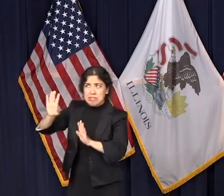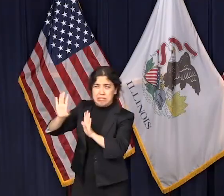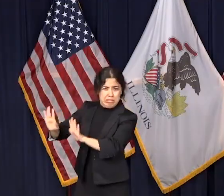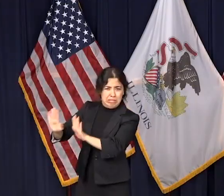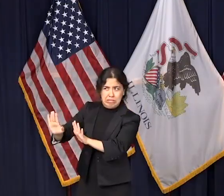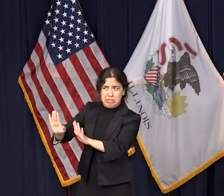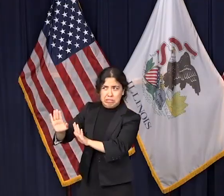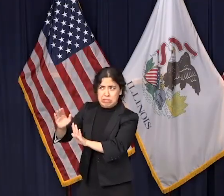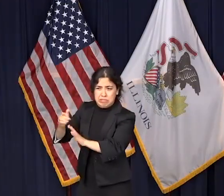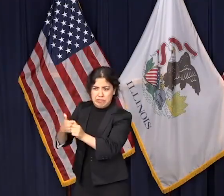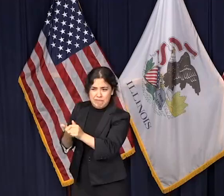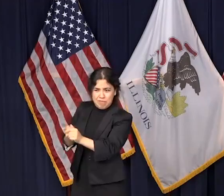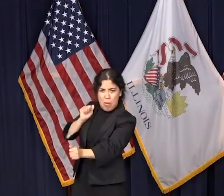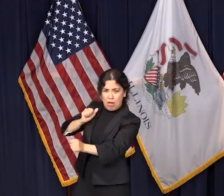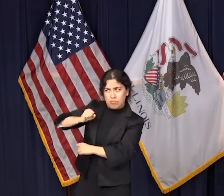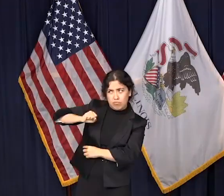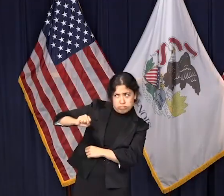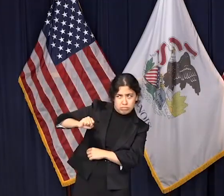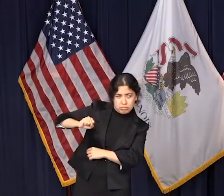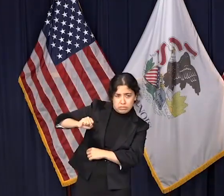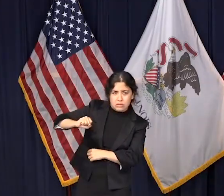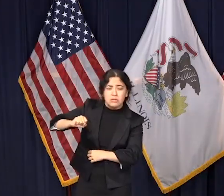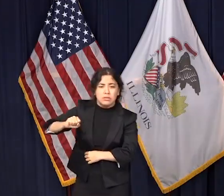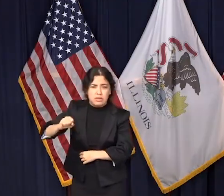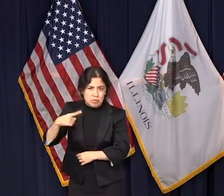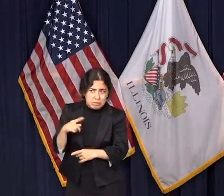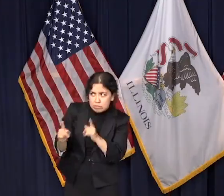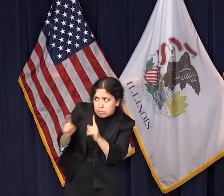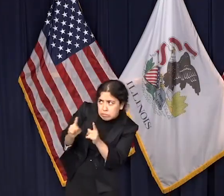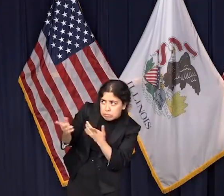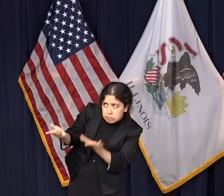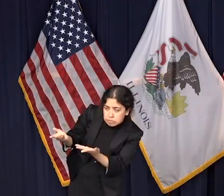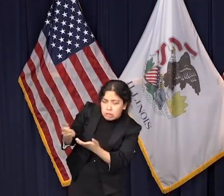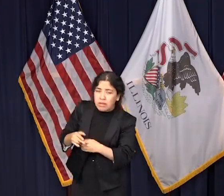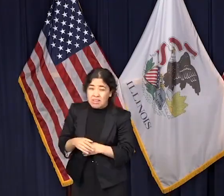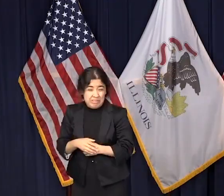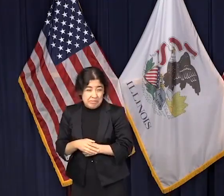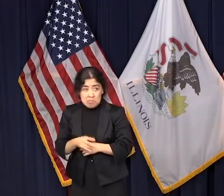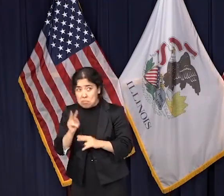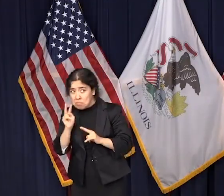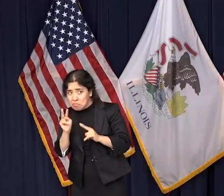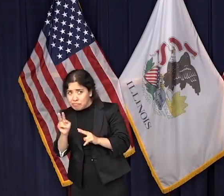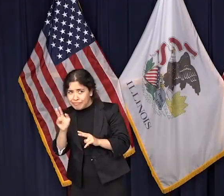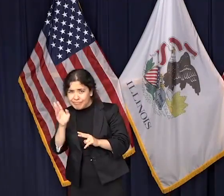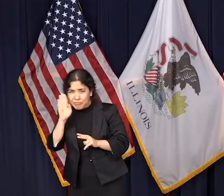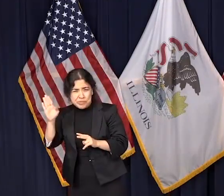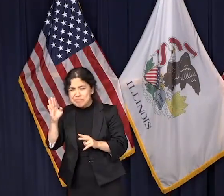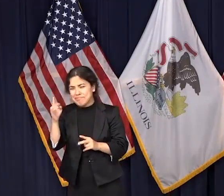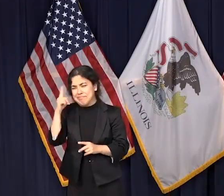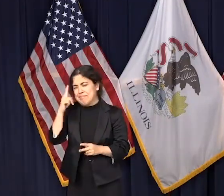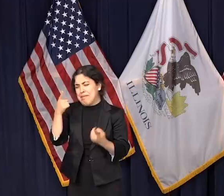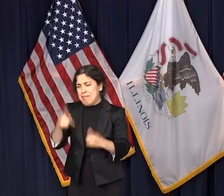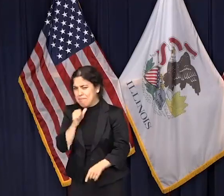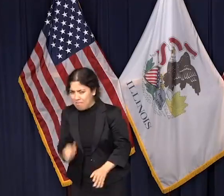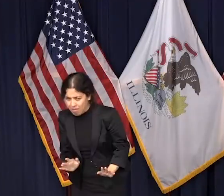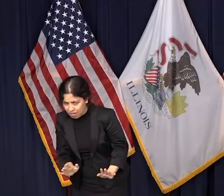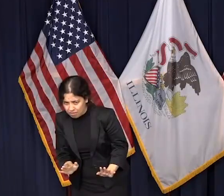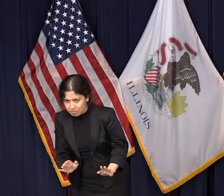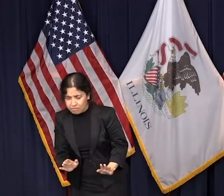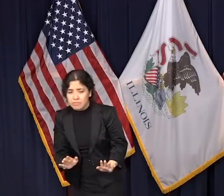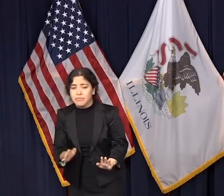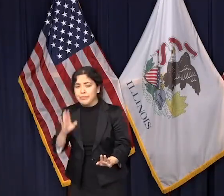And so we're talking about that, working that out. We are hopeful that that will not be the case. We know that the ATF,